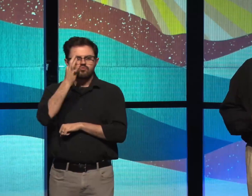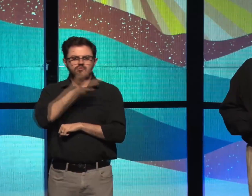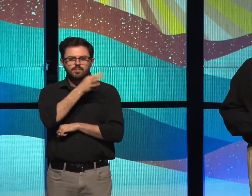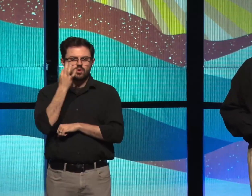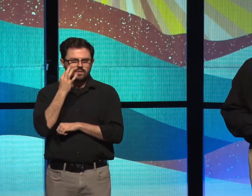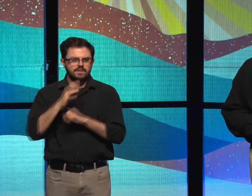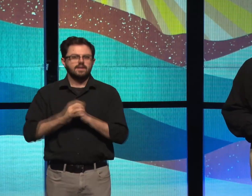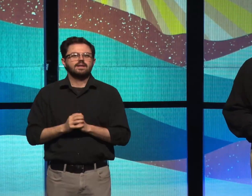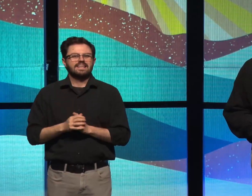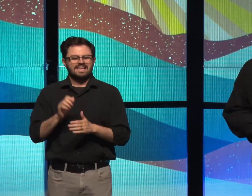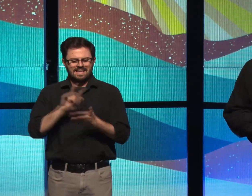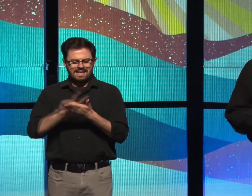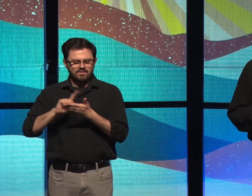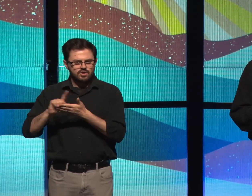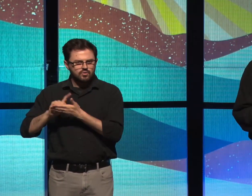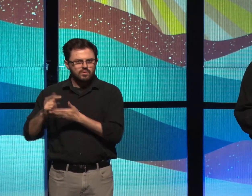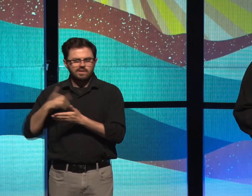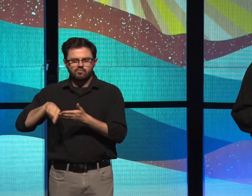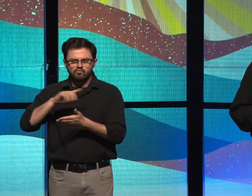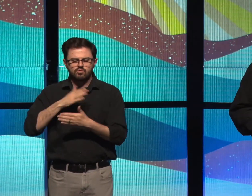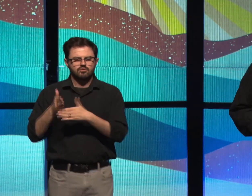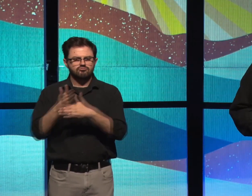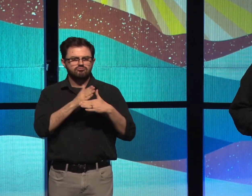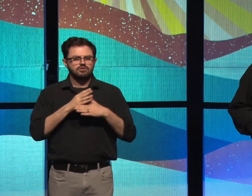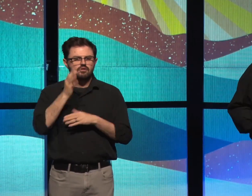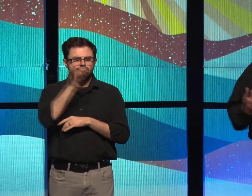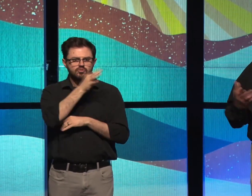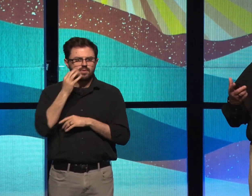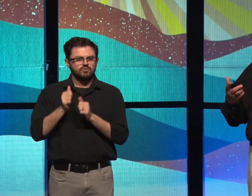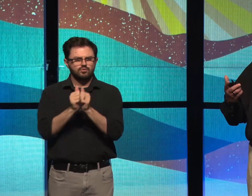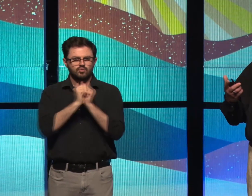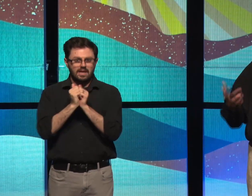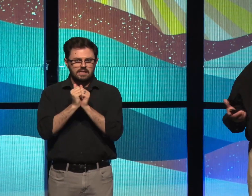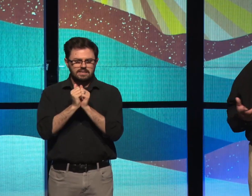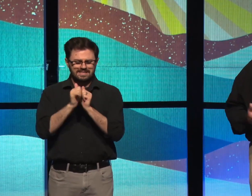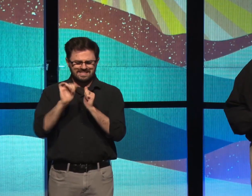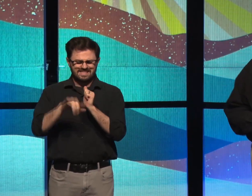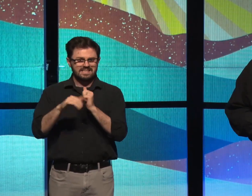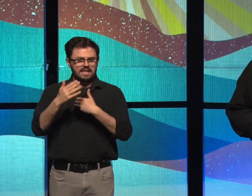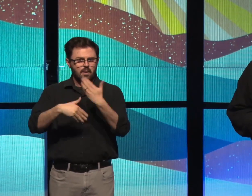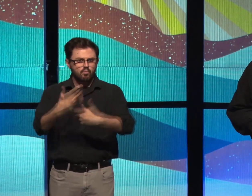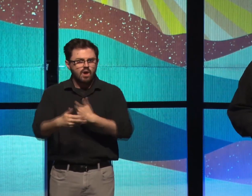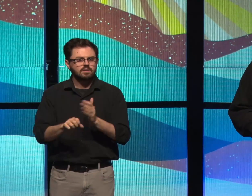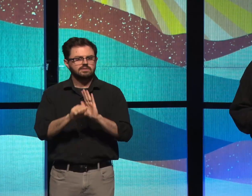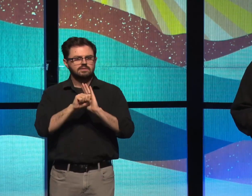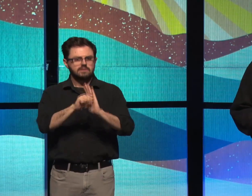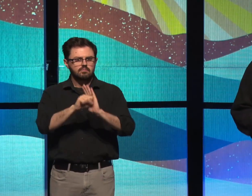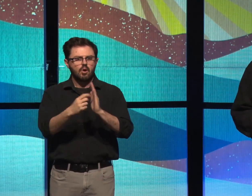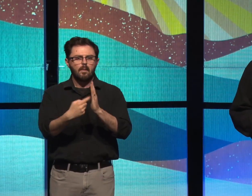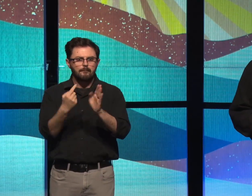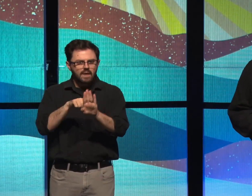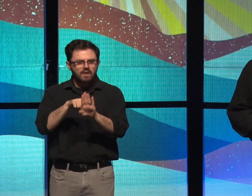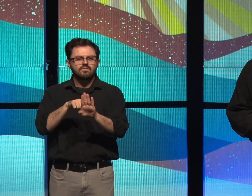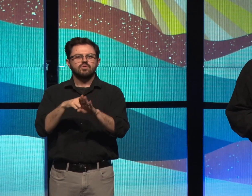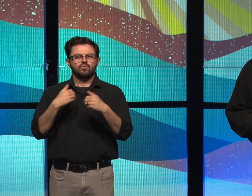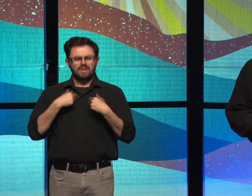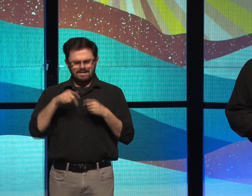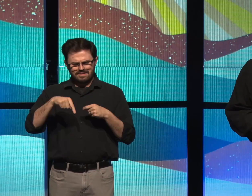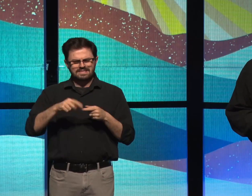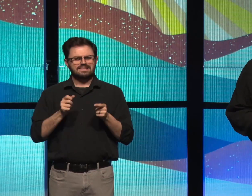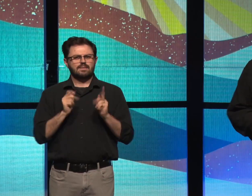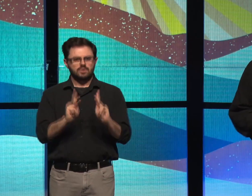week we share in communion together. It's a symbol, a metaphor. We have the opportunity to view the sharing of